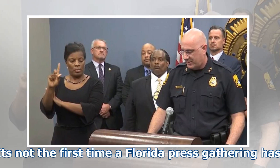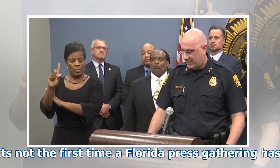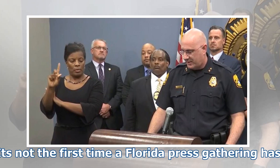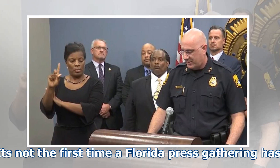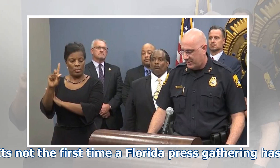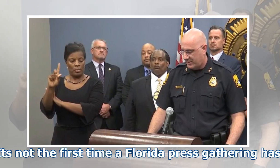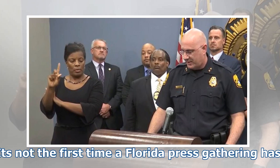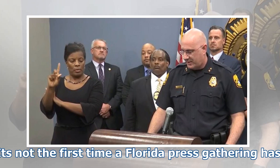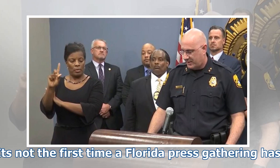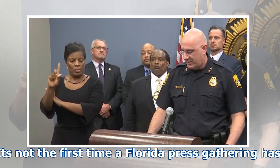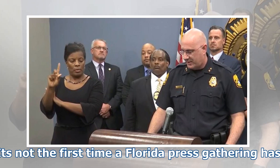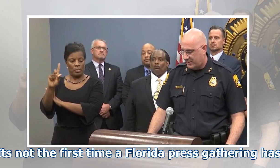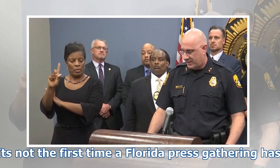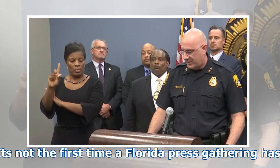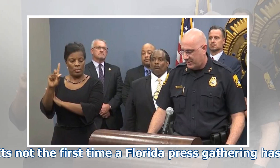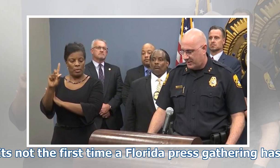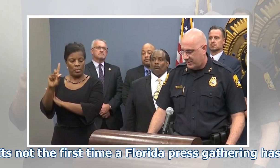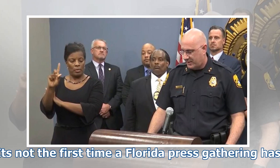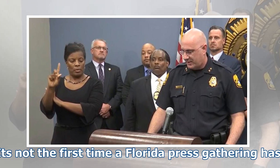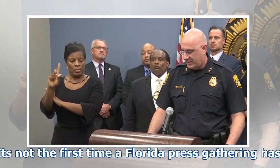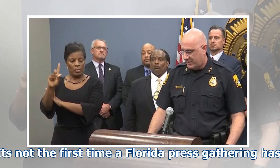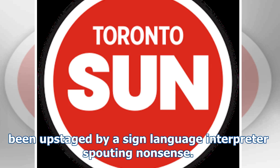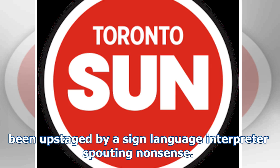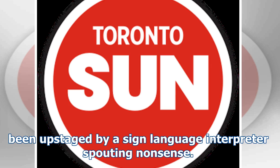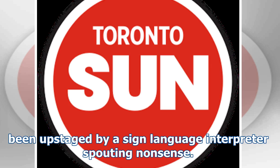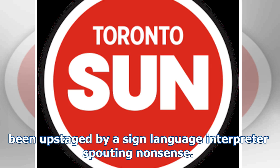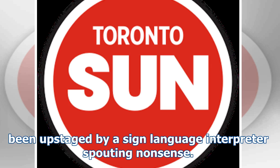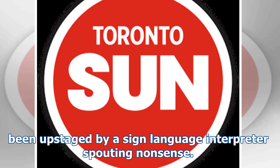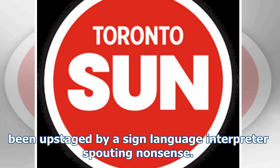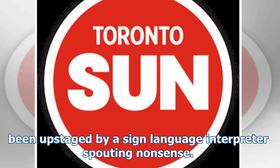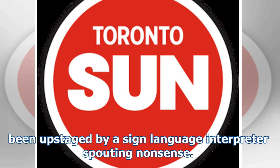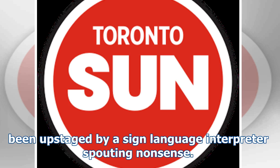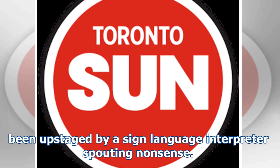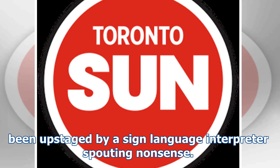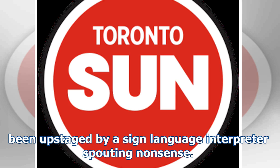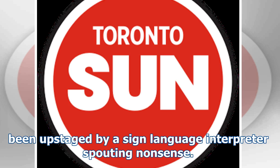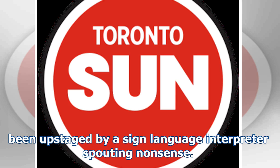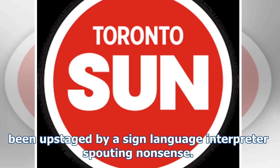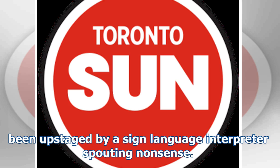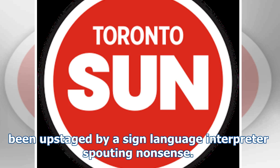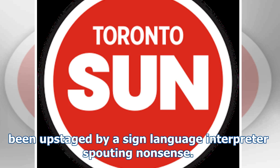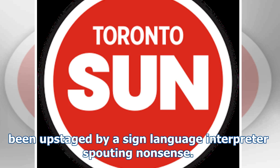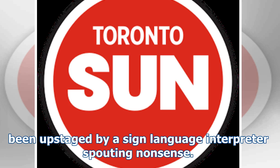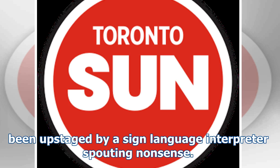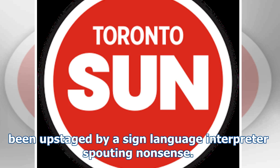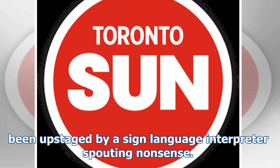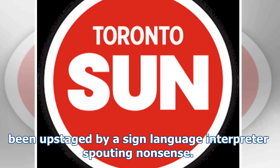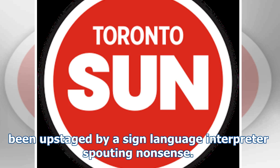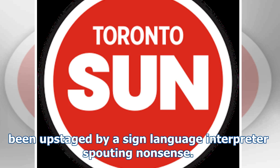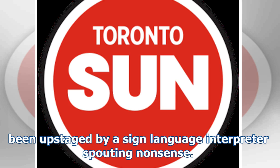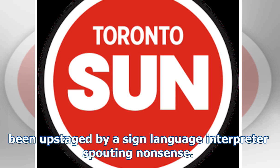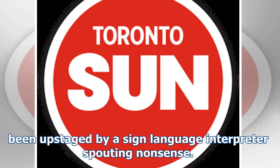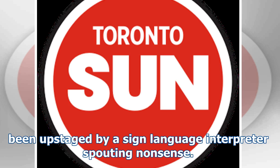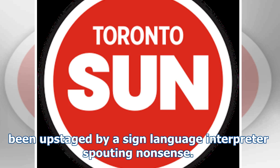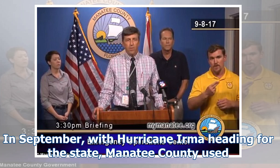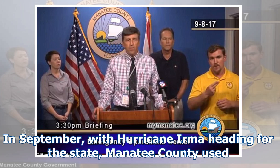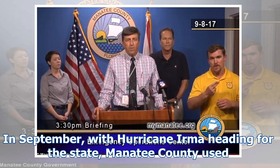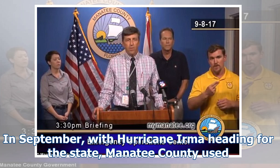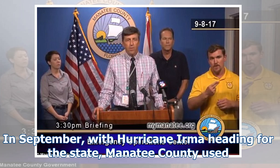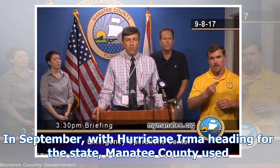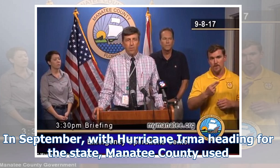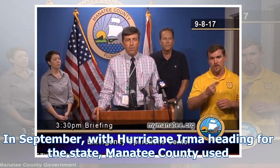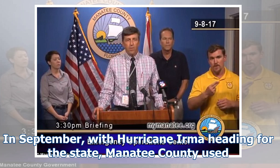It's not the first time a Florida press gathering has been upstaged by a sign language interpreter spouting nonsense.